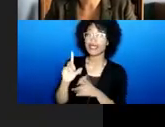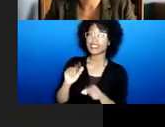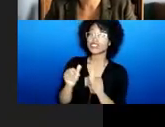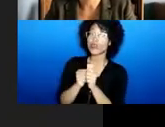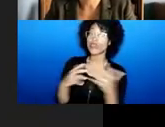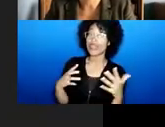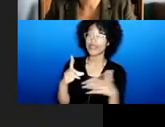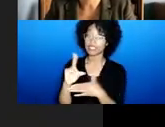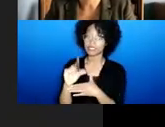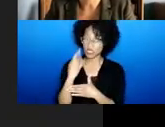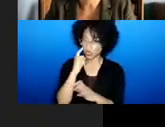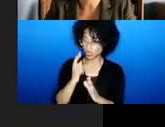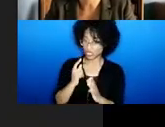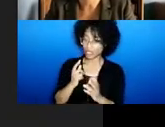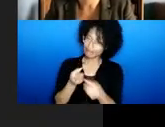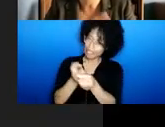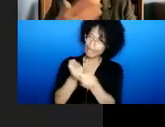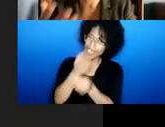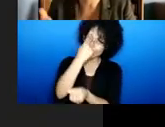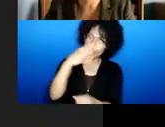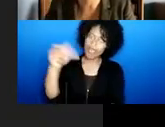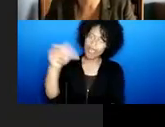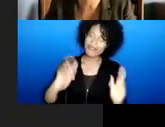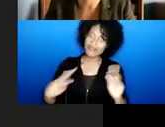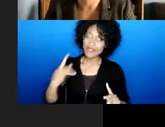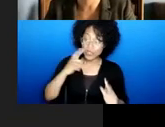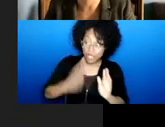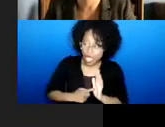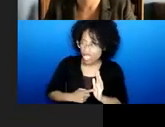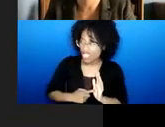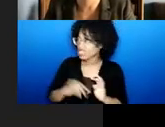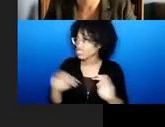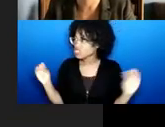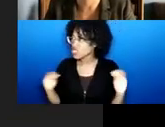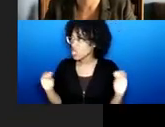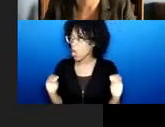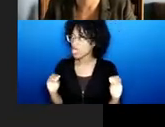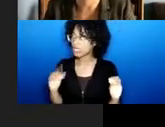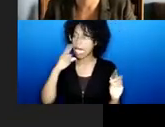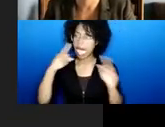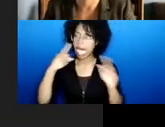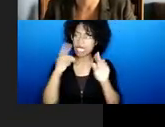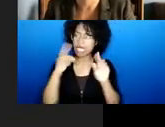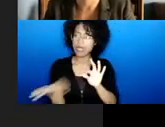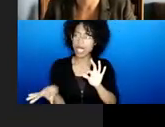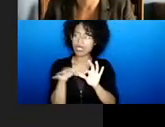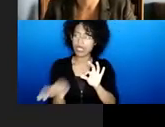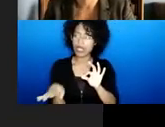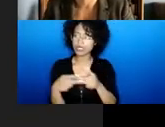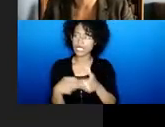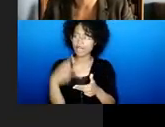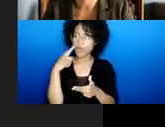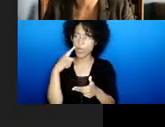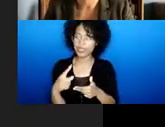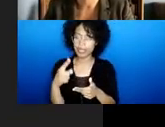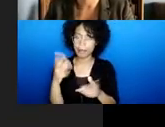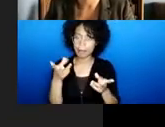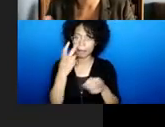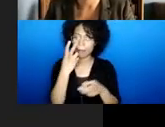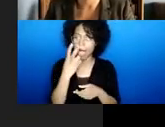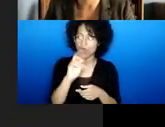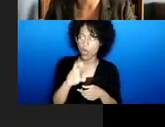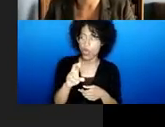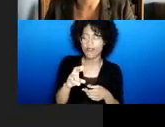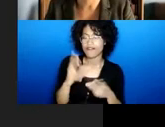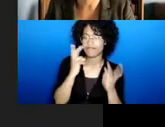If you notice that, access, that nobody's providing audio description of slides for the blind or vision impaired, or that an ASL